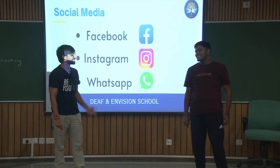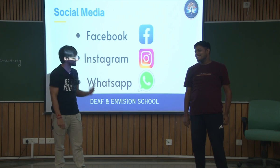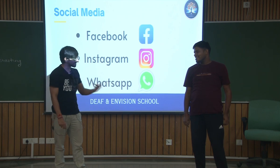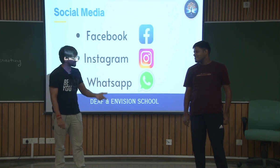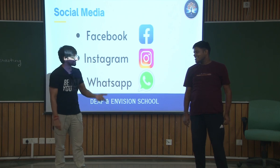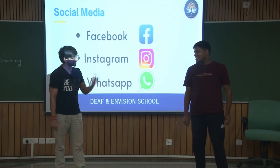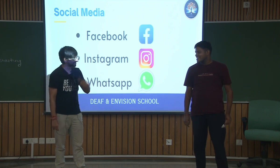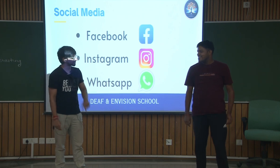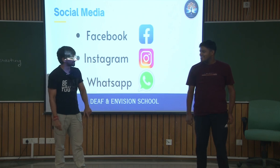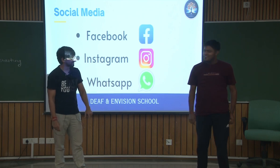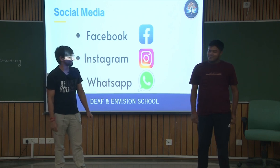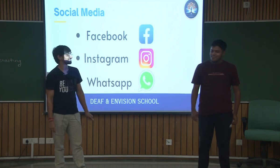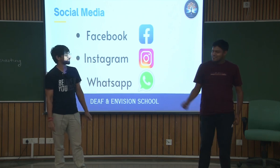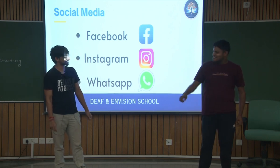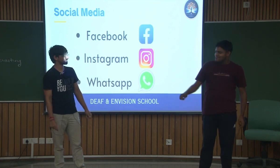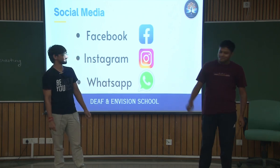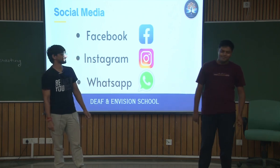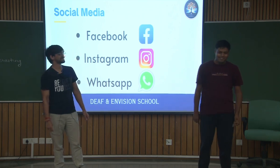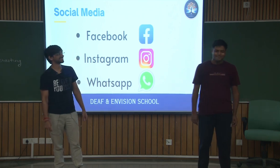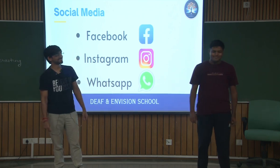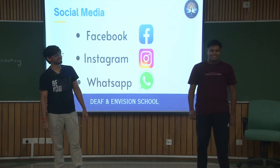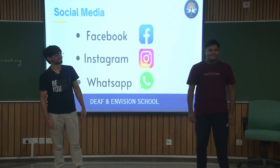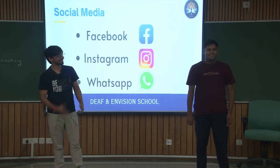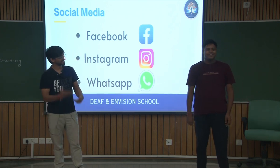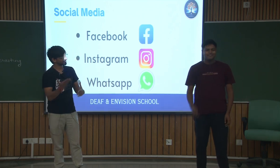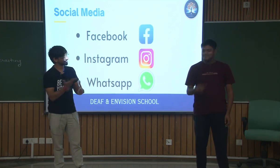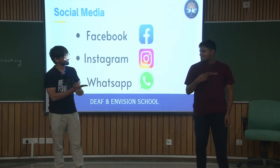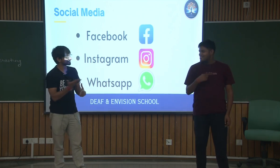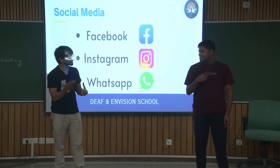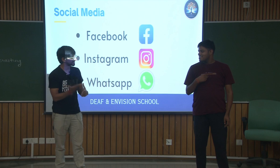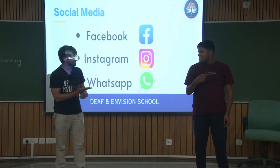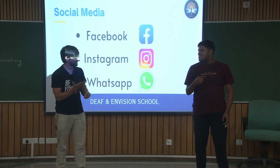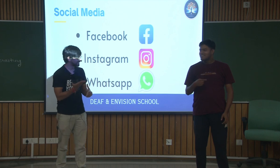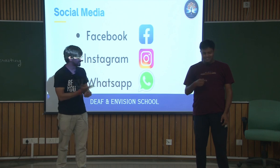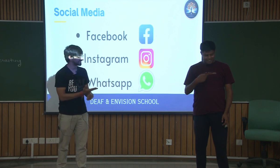Please share me the data on WhatsApp. Data goes like this.